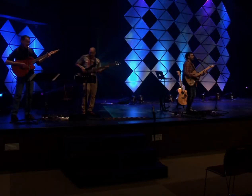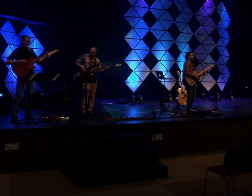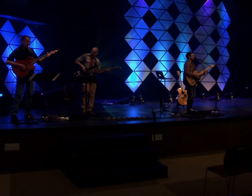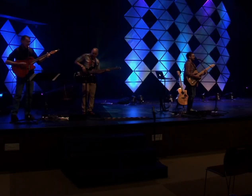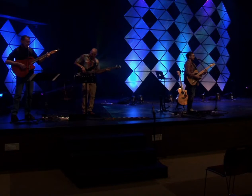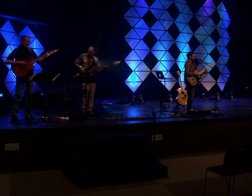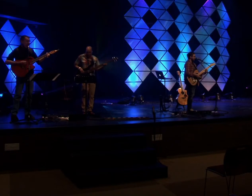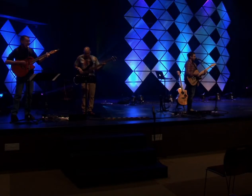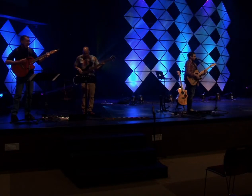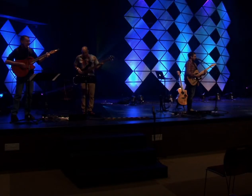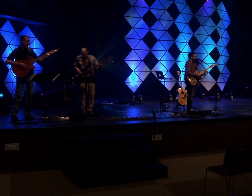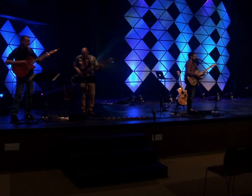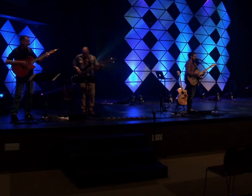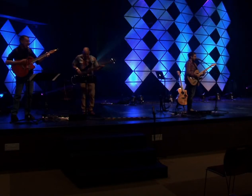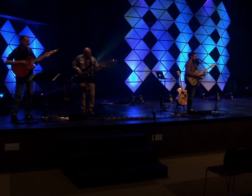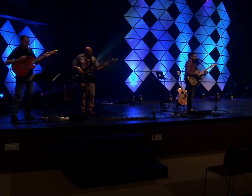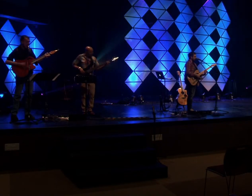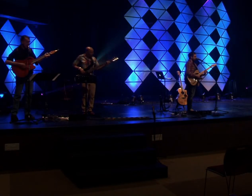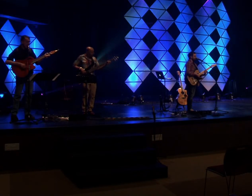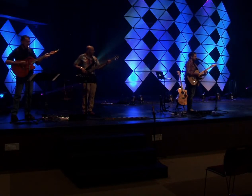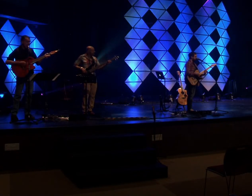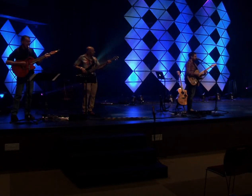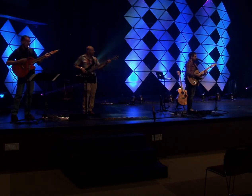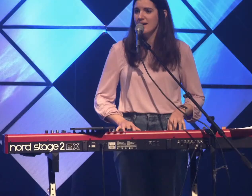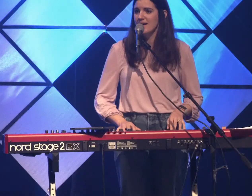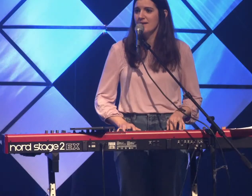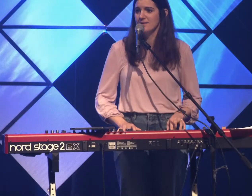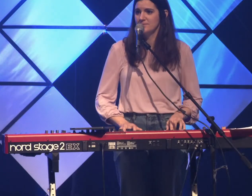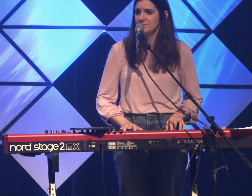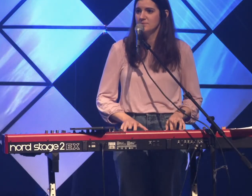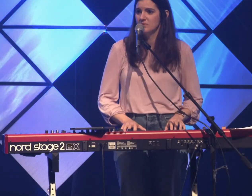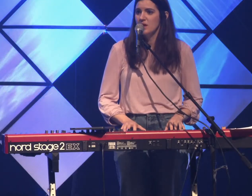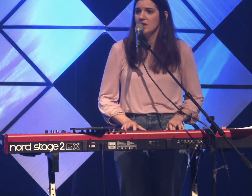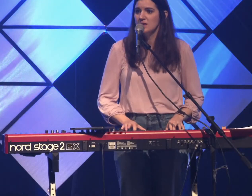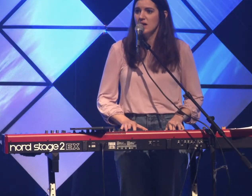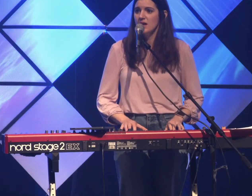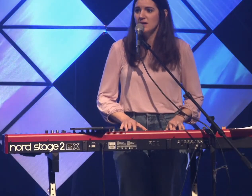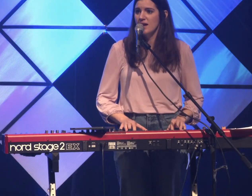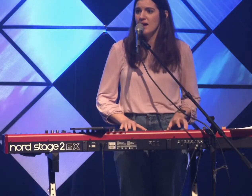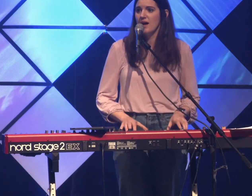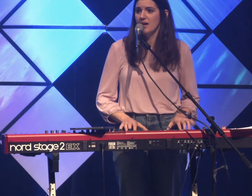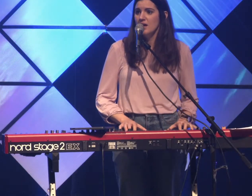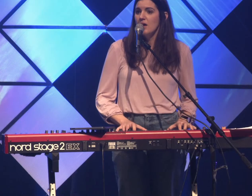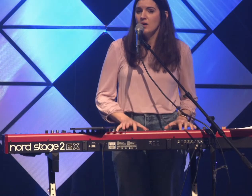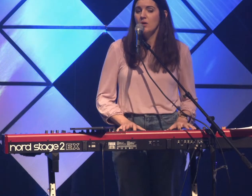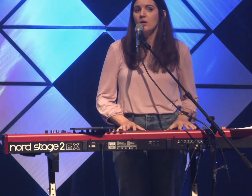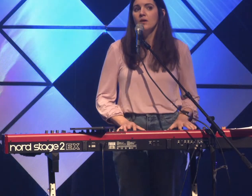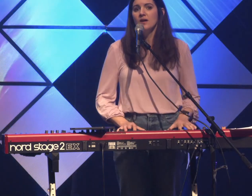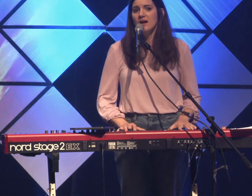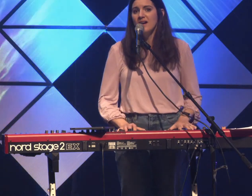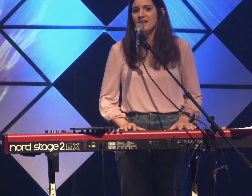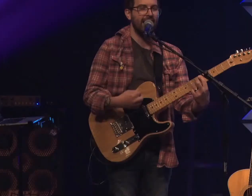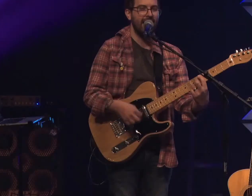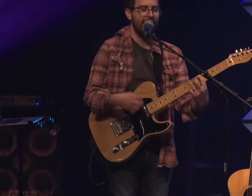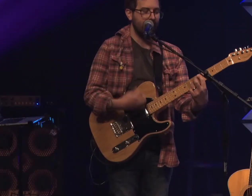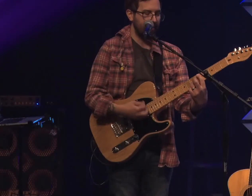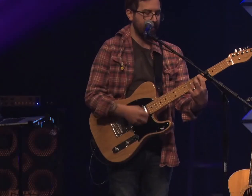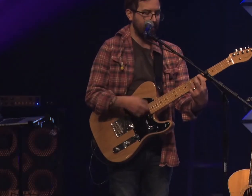yeah, yeah, yeah, ooh, yeah, yeah, yeah, yeah, ooh,